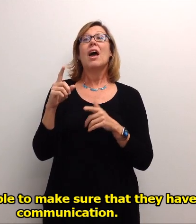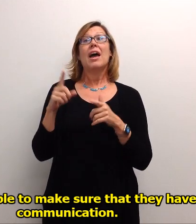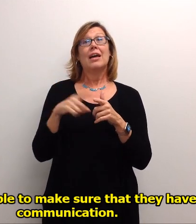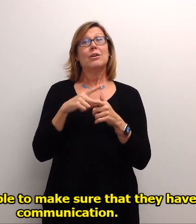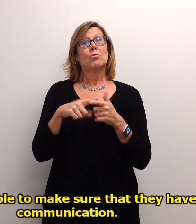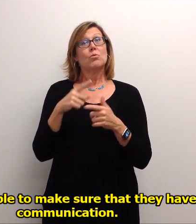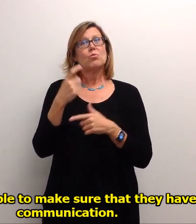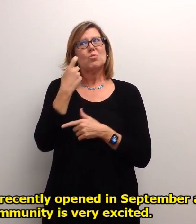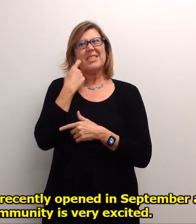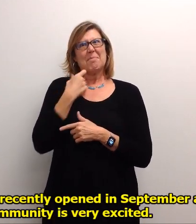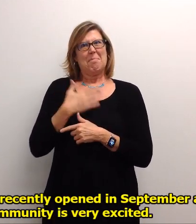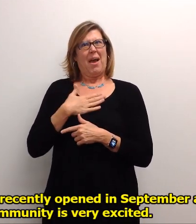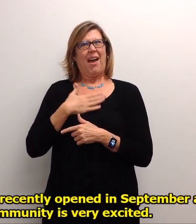to communication. And so